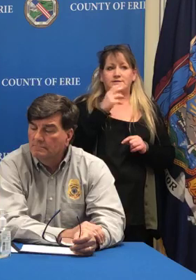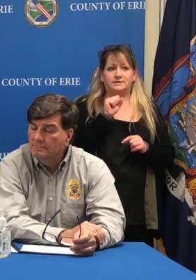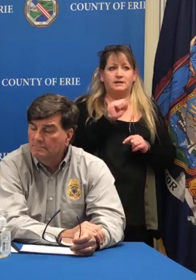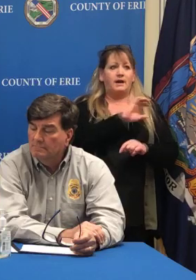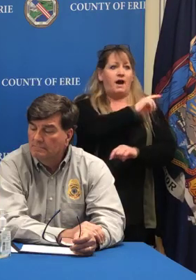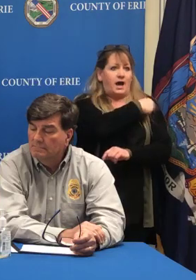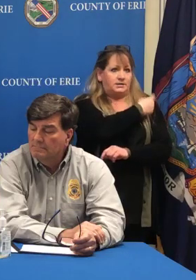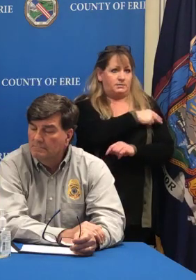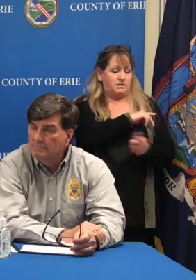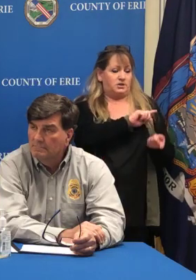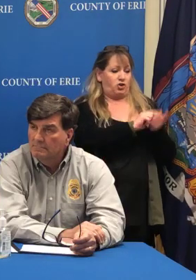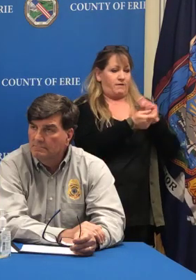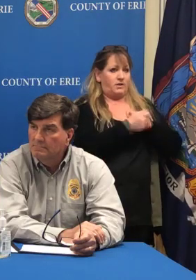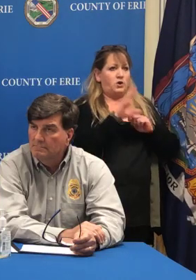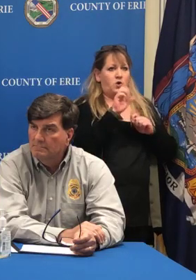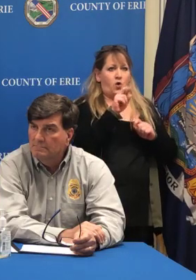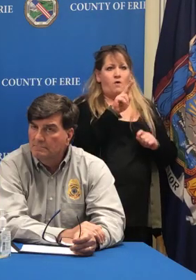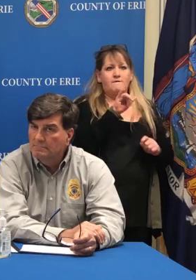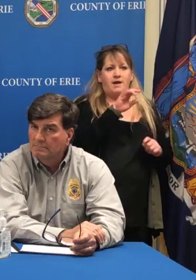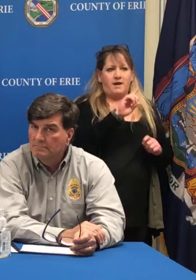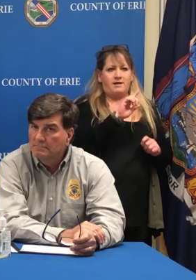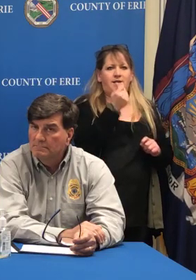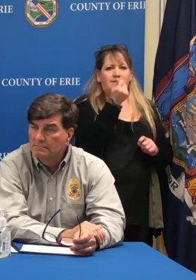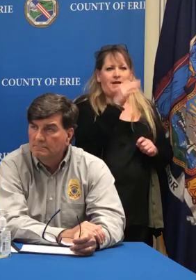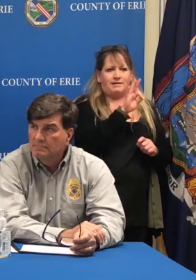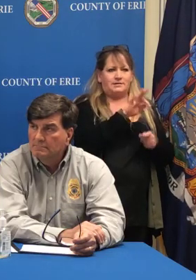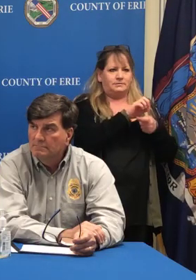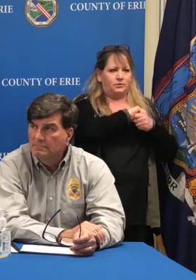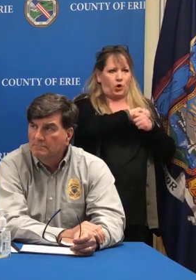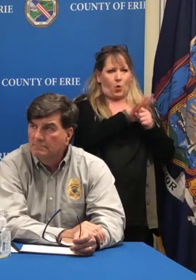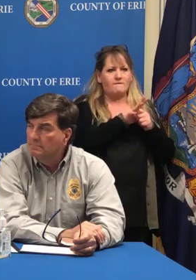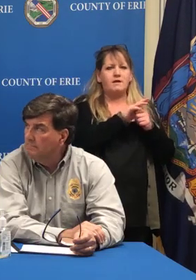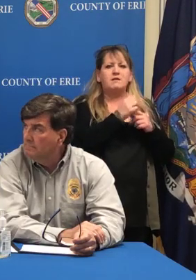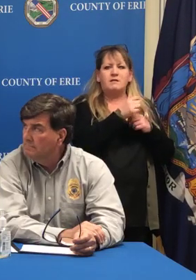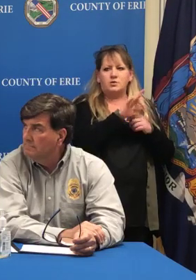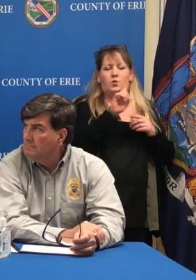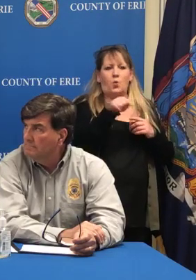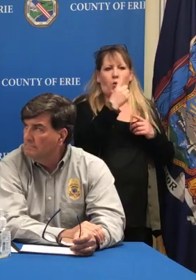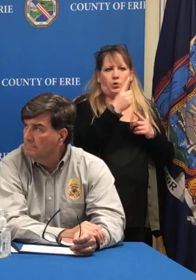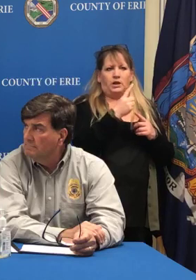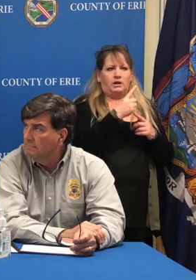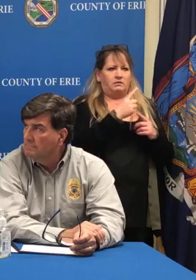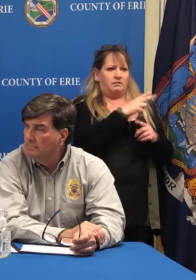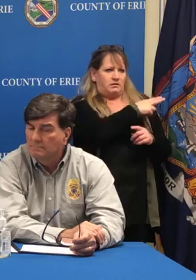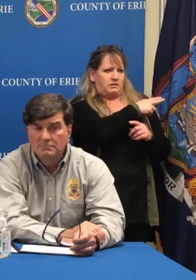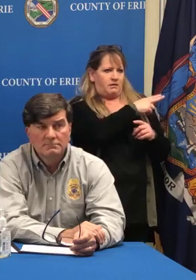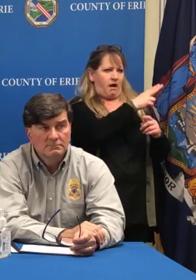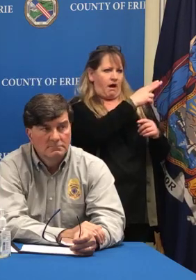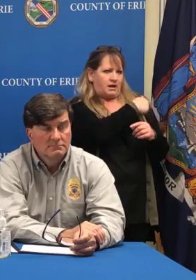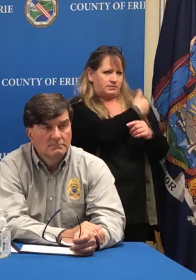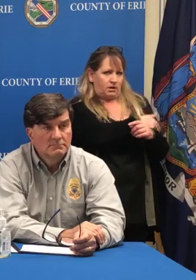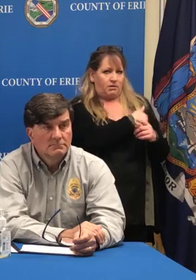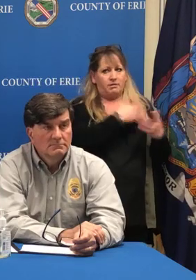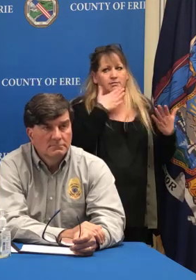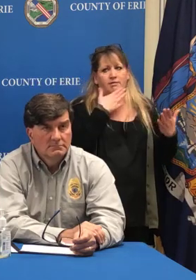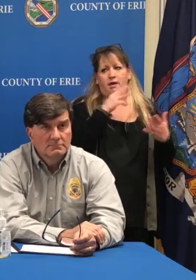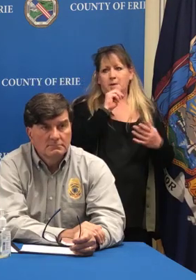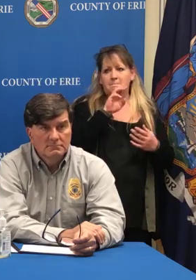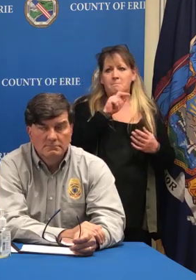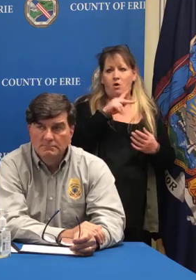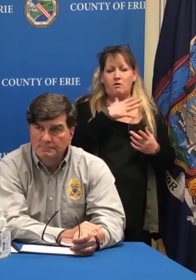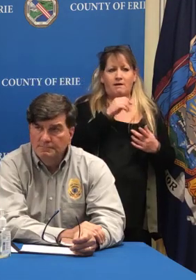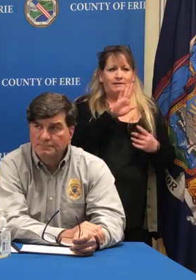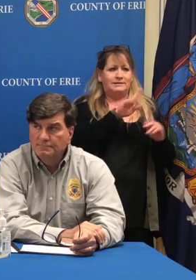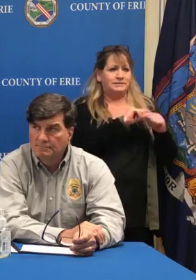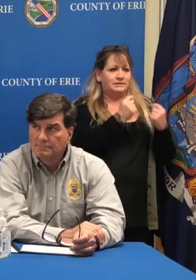being converted to a COVID-19 only facility. I want to thank Mark Sullivan and his team at Catholic. We've worked very